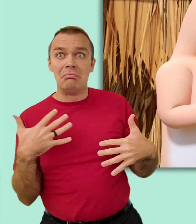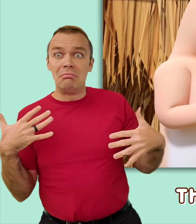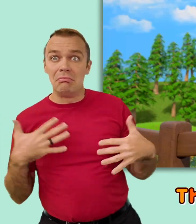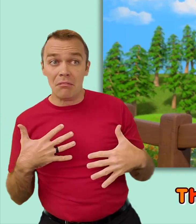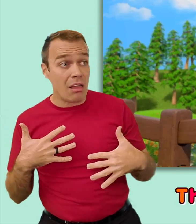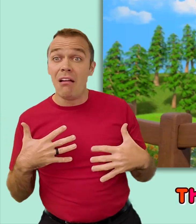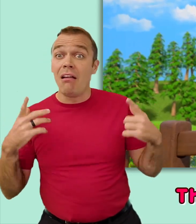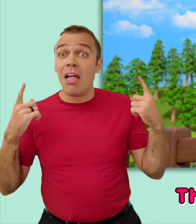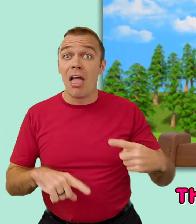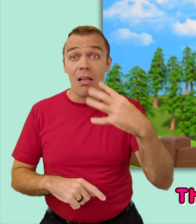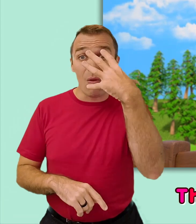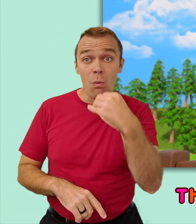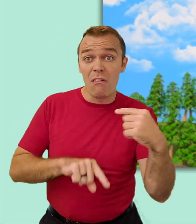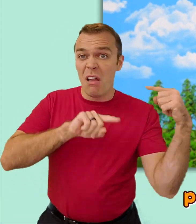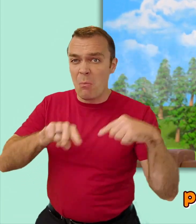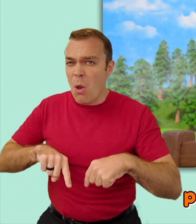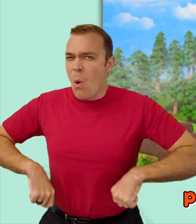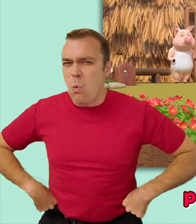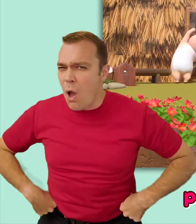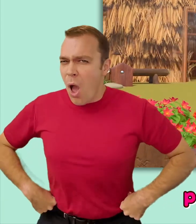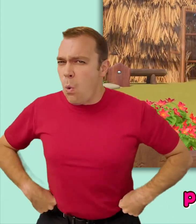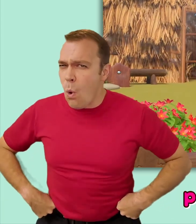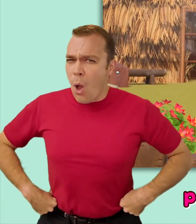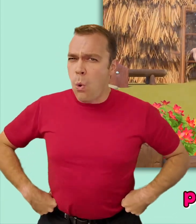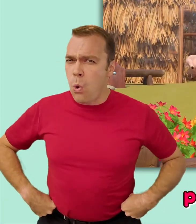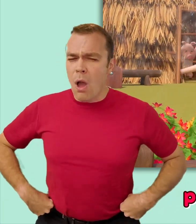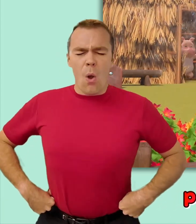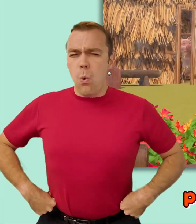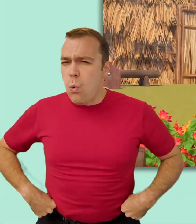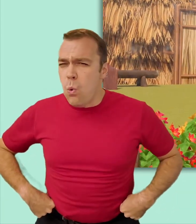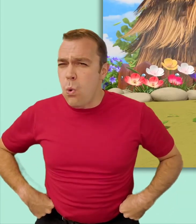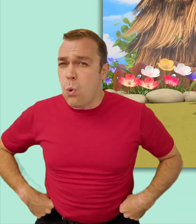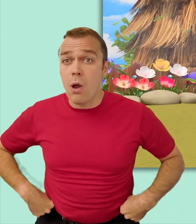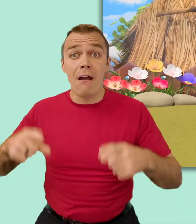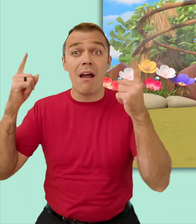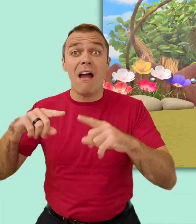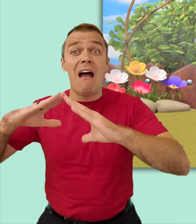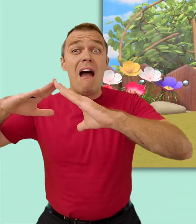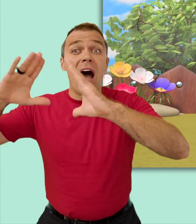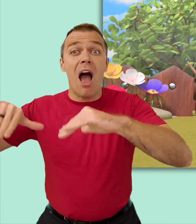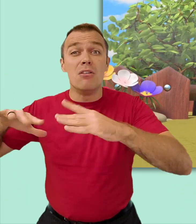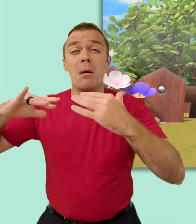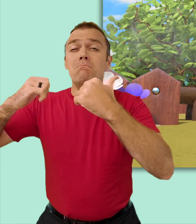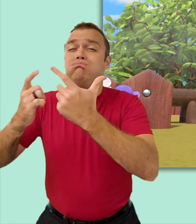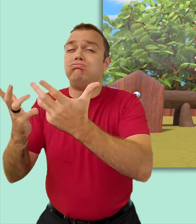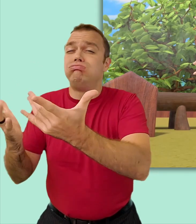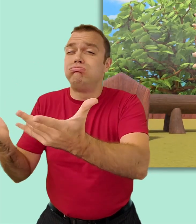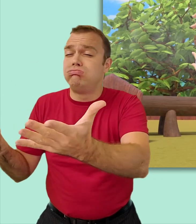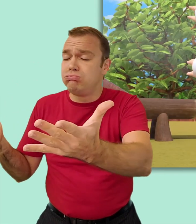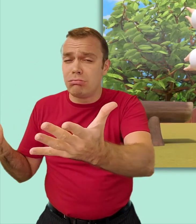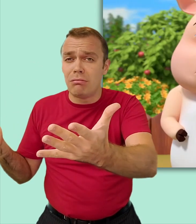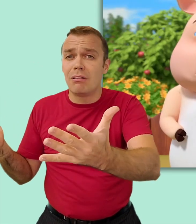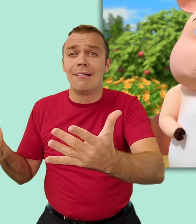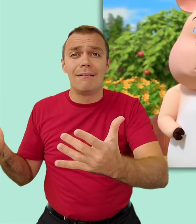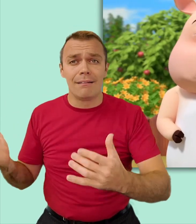no! The wolf came and huffed and puffed, then he let out a puff. Down fell the little piggy's